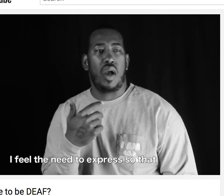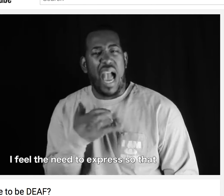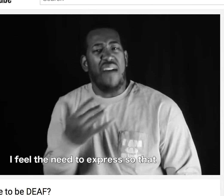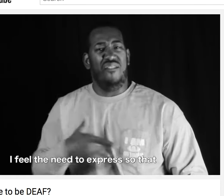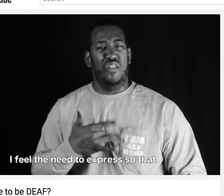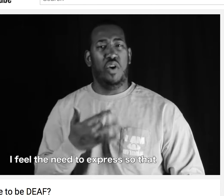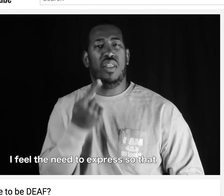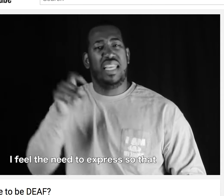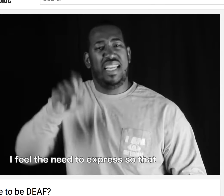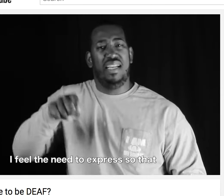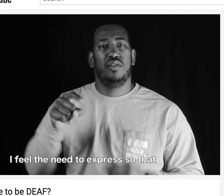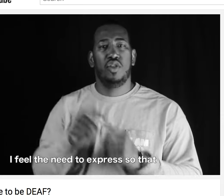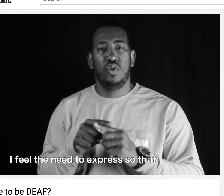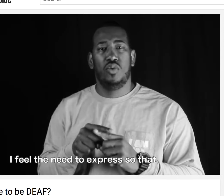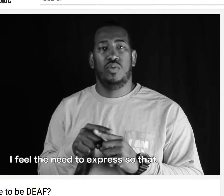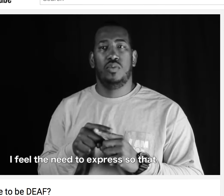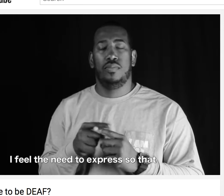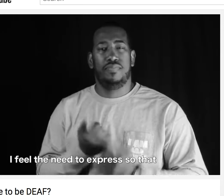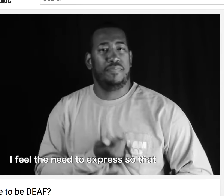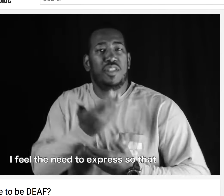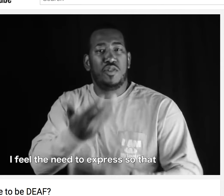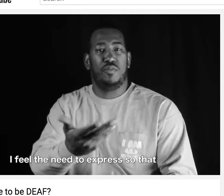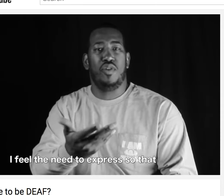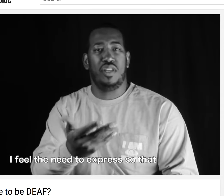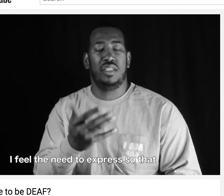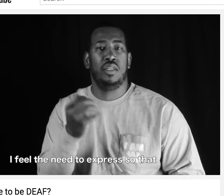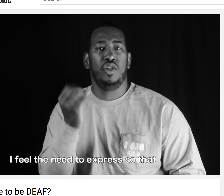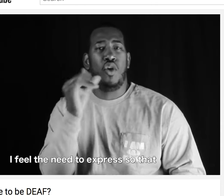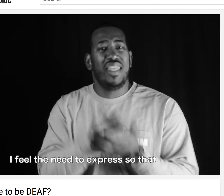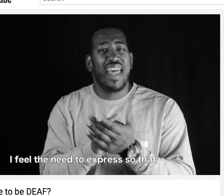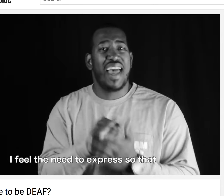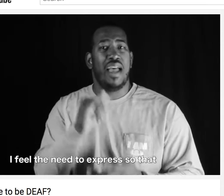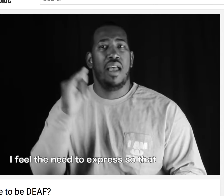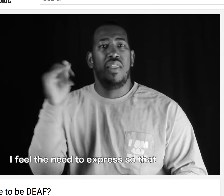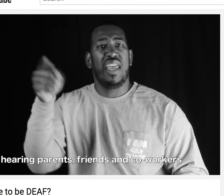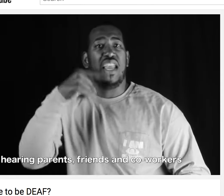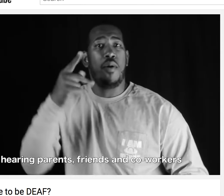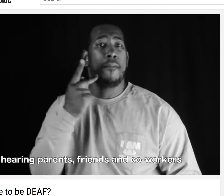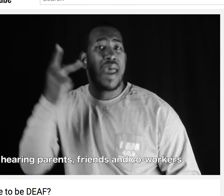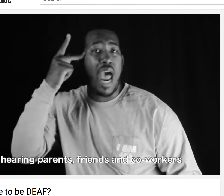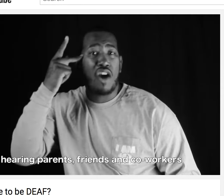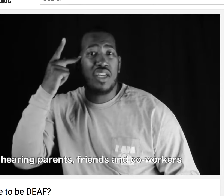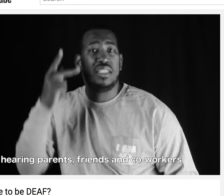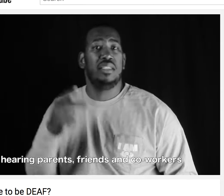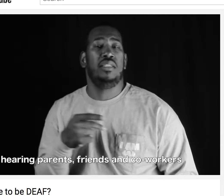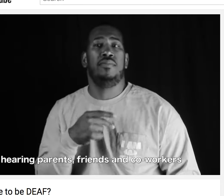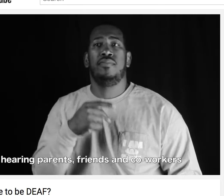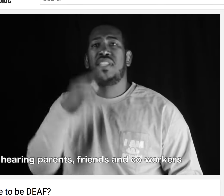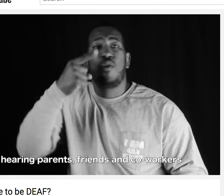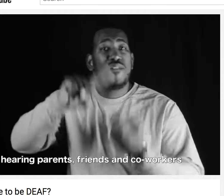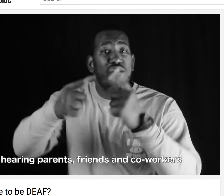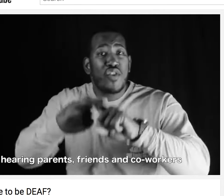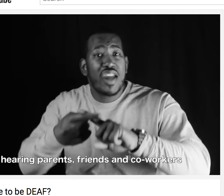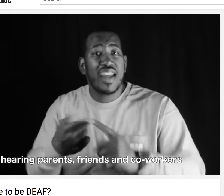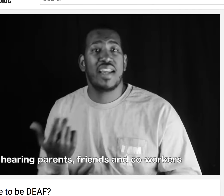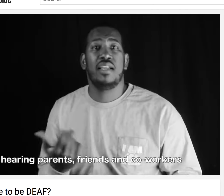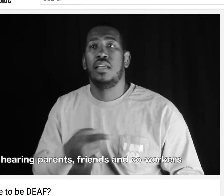Now, I don't want to share everyone's experience, but I do want to share my experience, my philosophies,